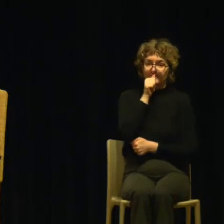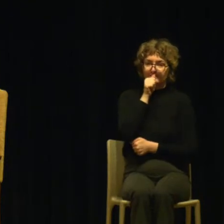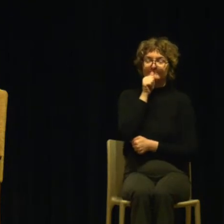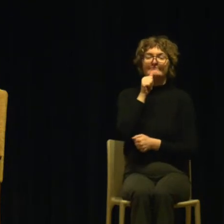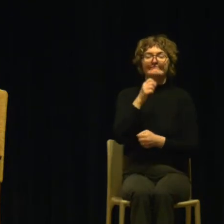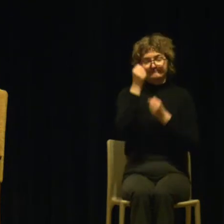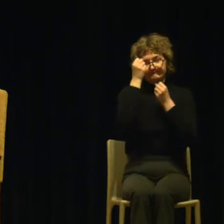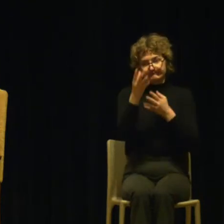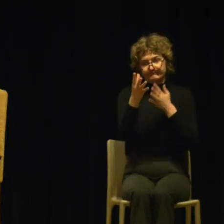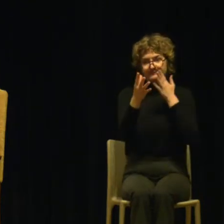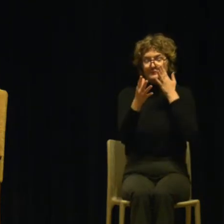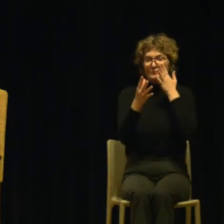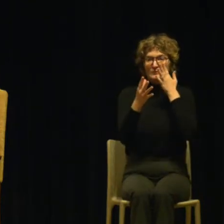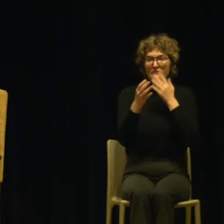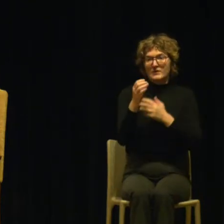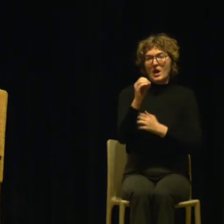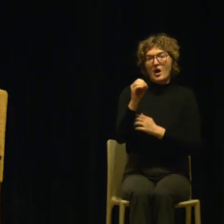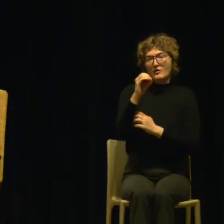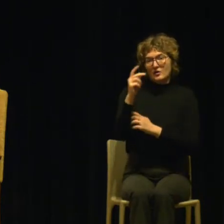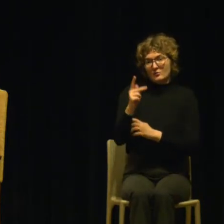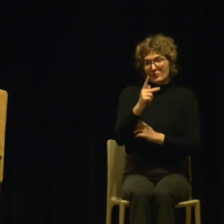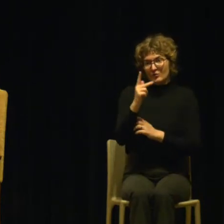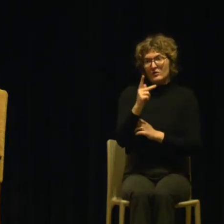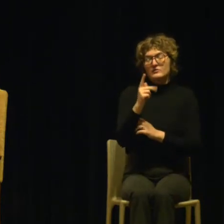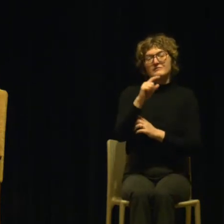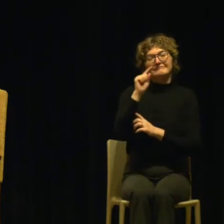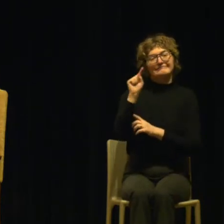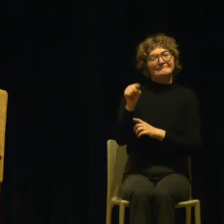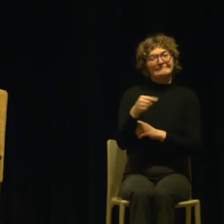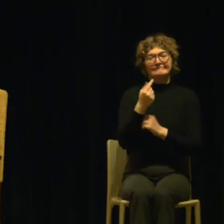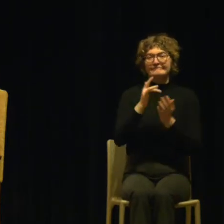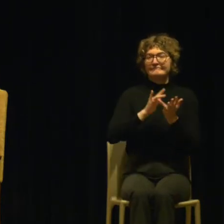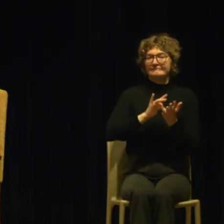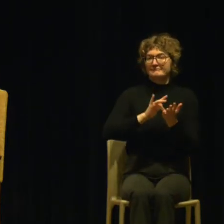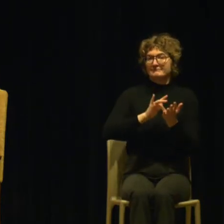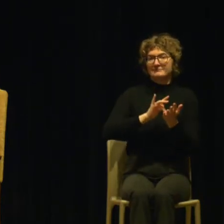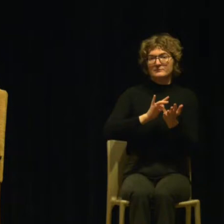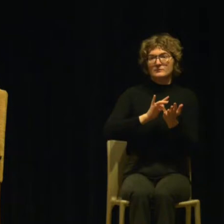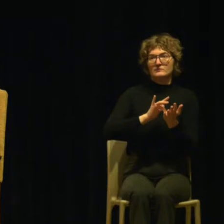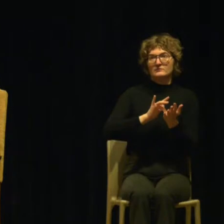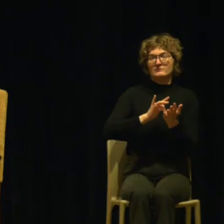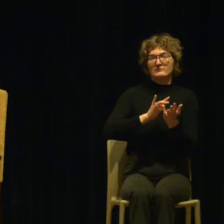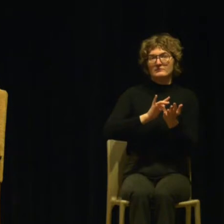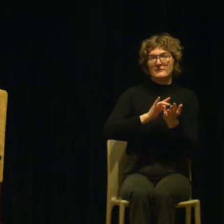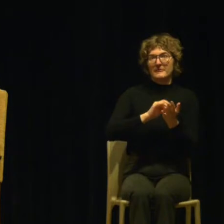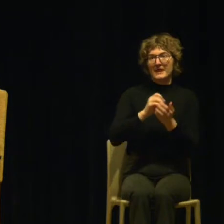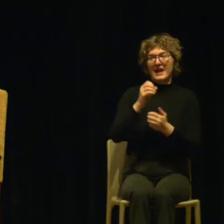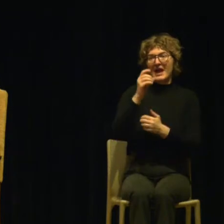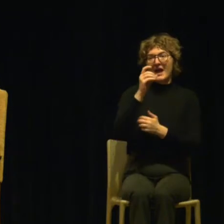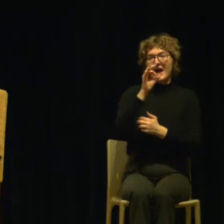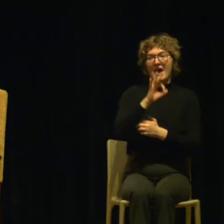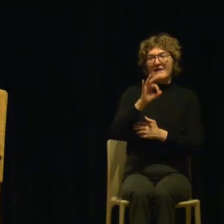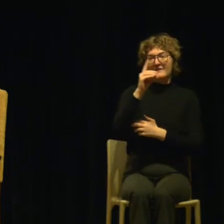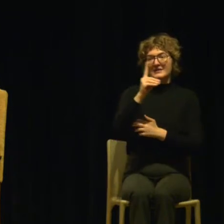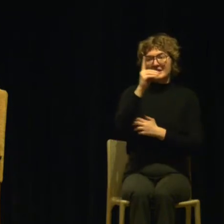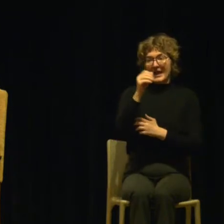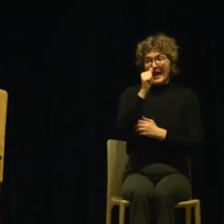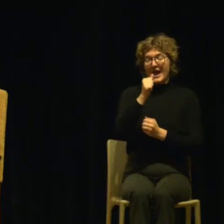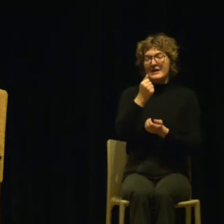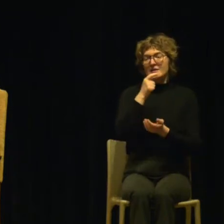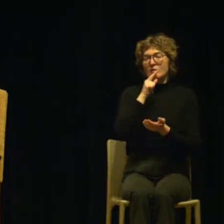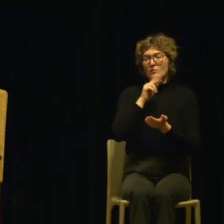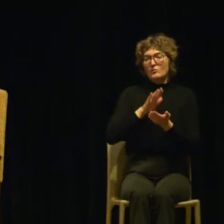this, for osteoporosis, the only medication that is FDA approved for the